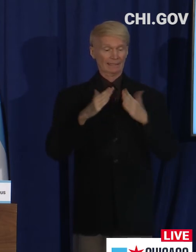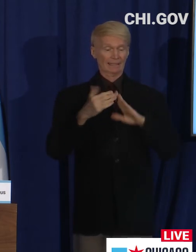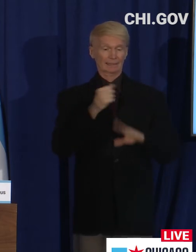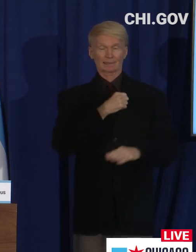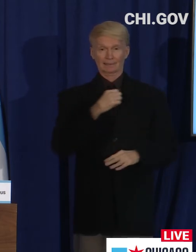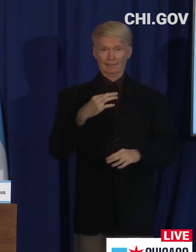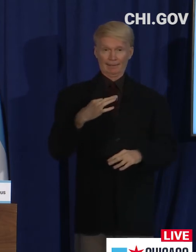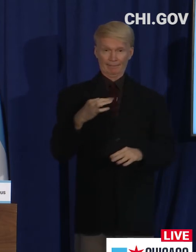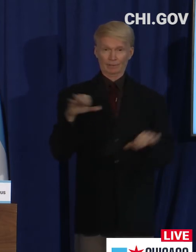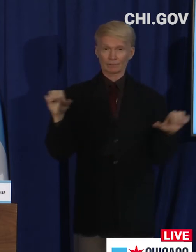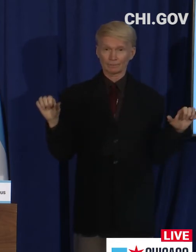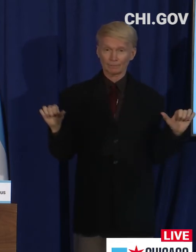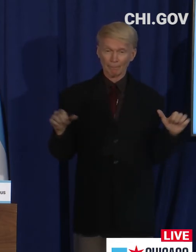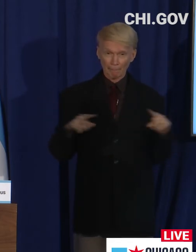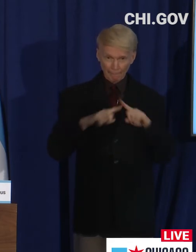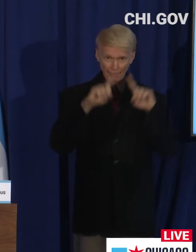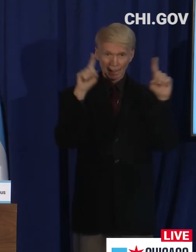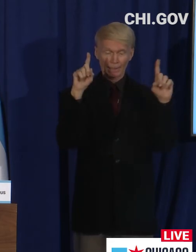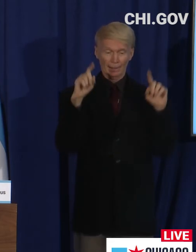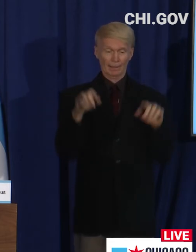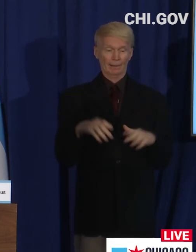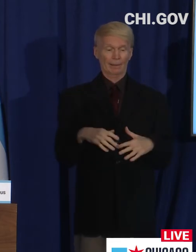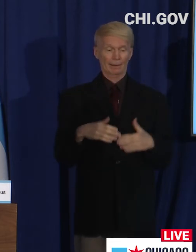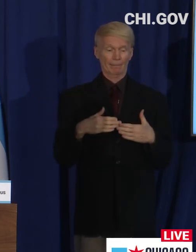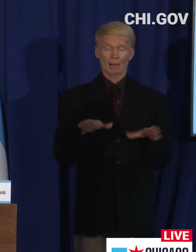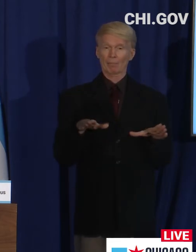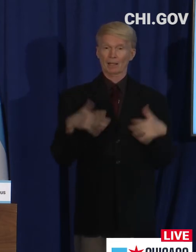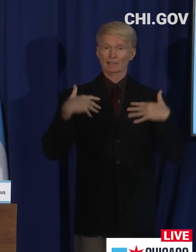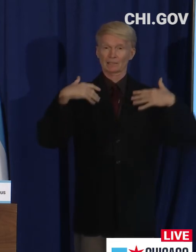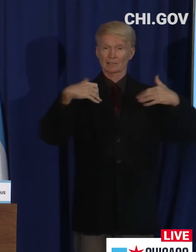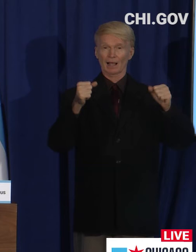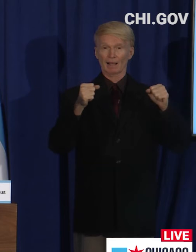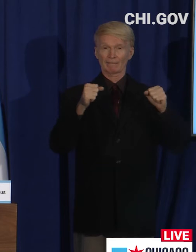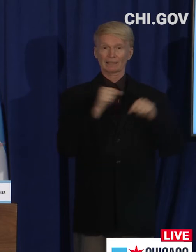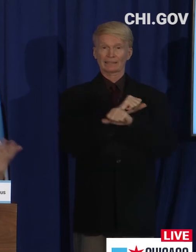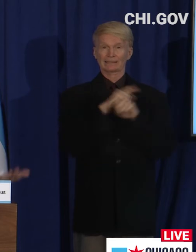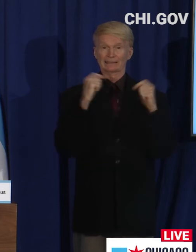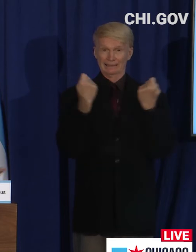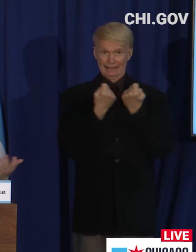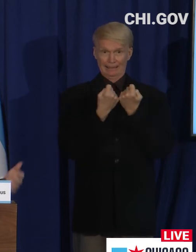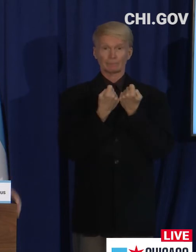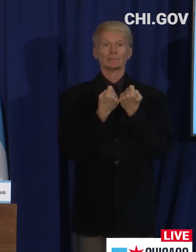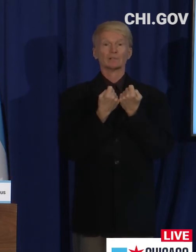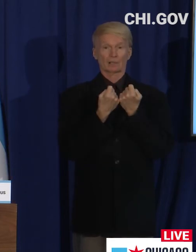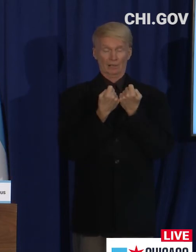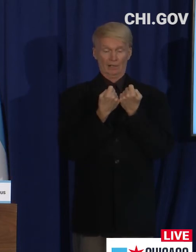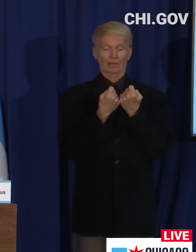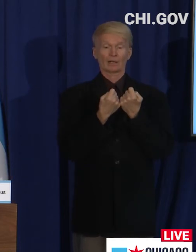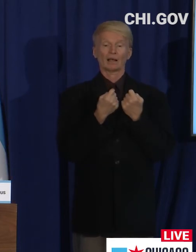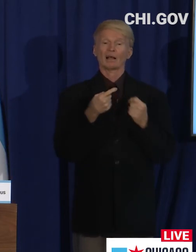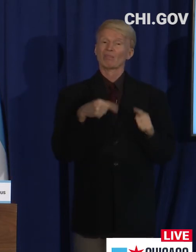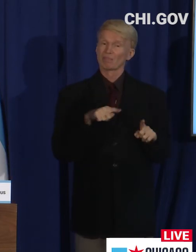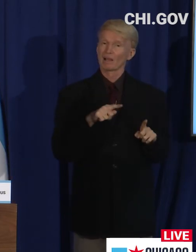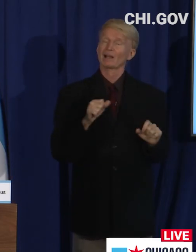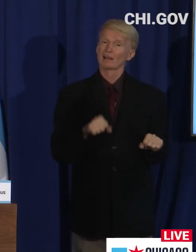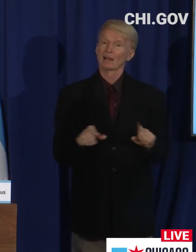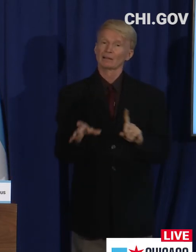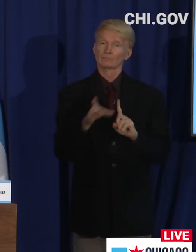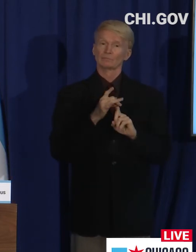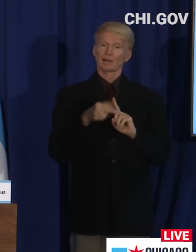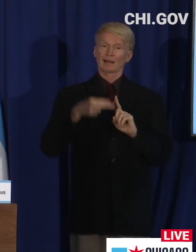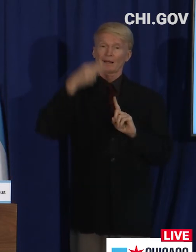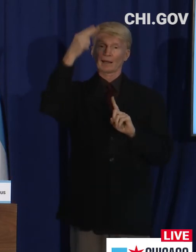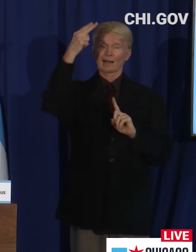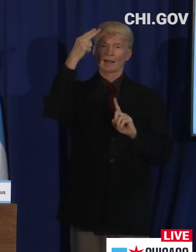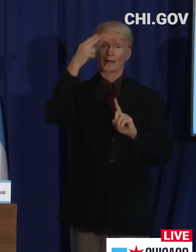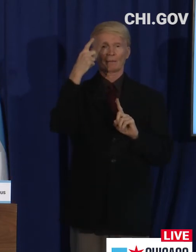by our public safety teams, who of course are at a particularly high risk for COVID exposure given the high